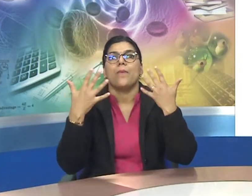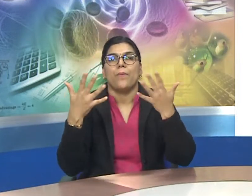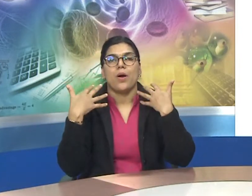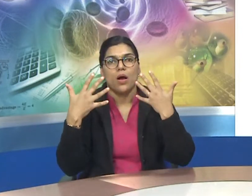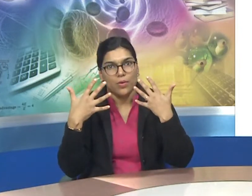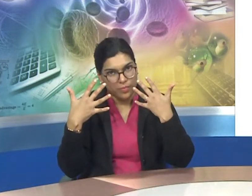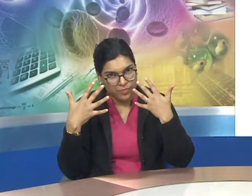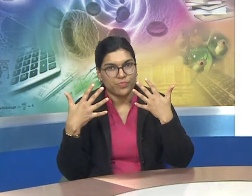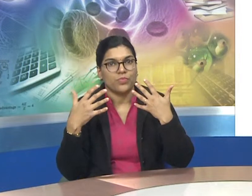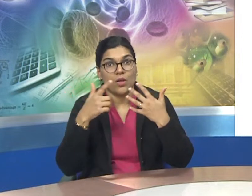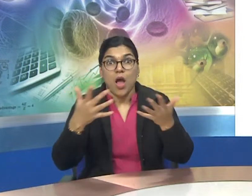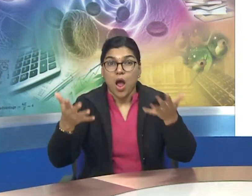wind plants.